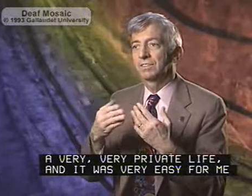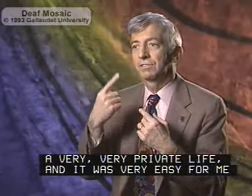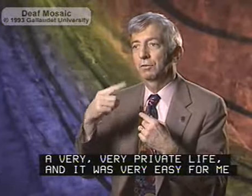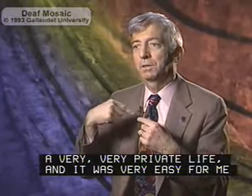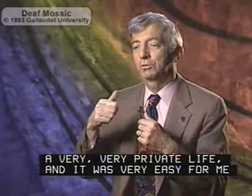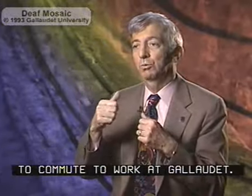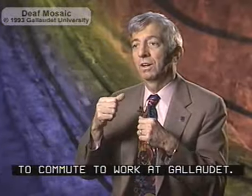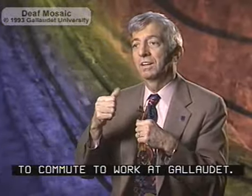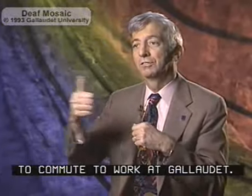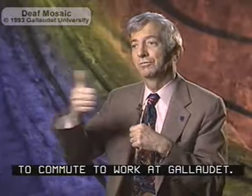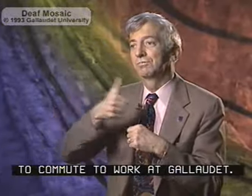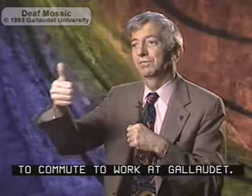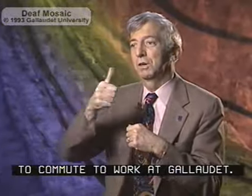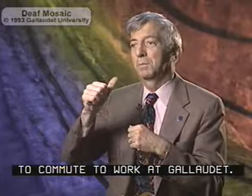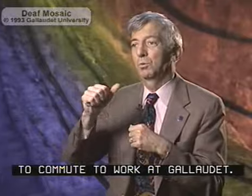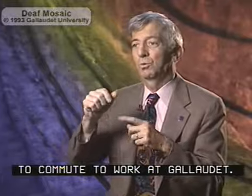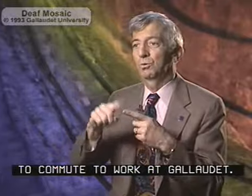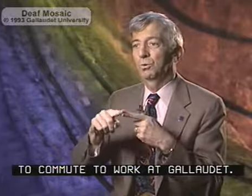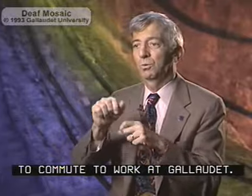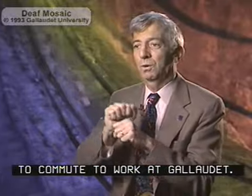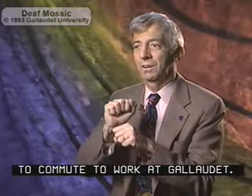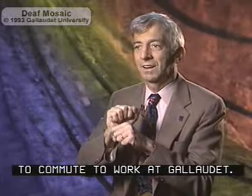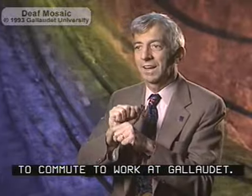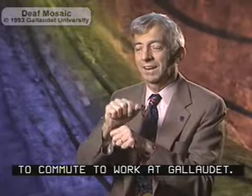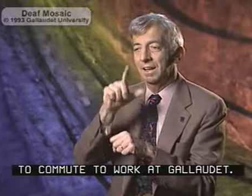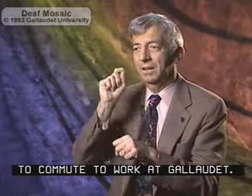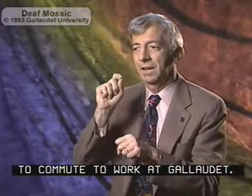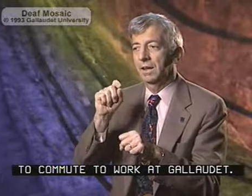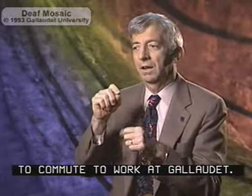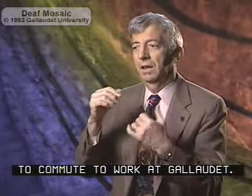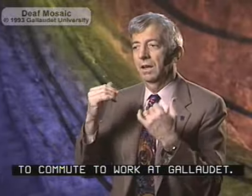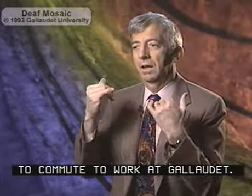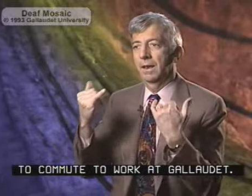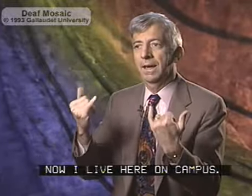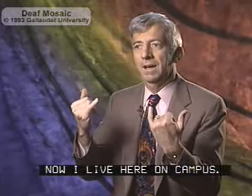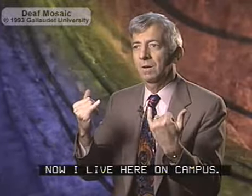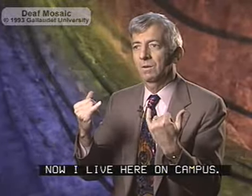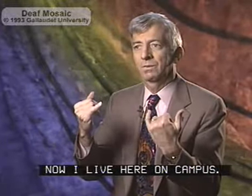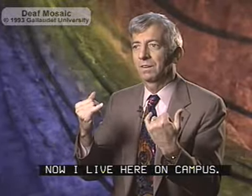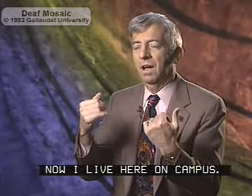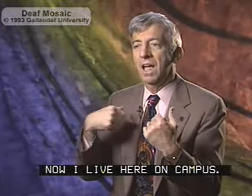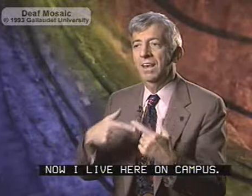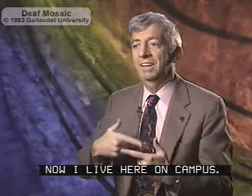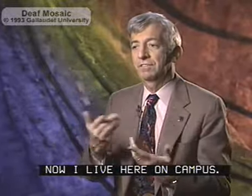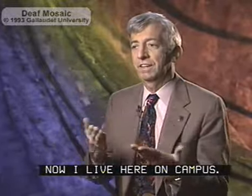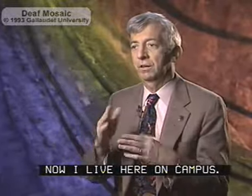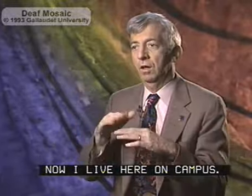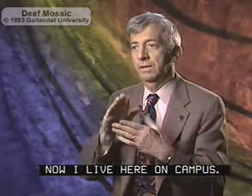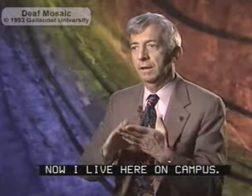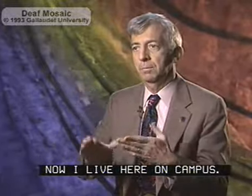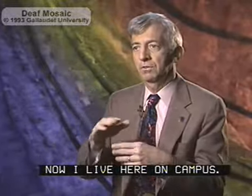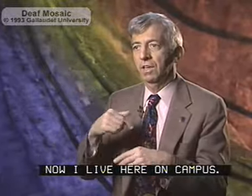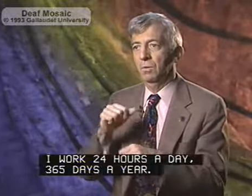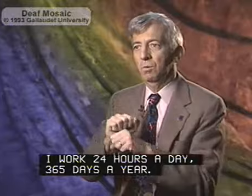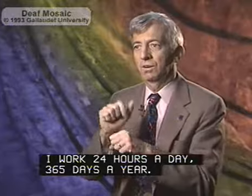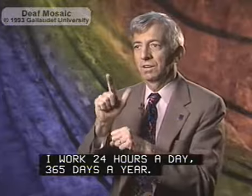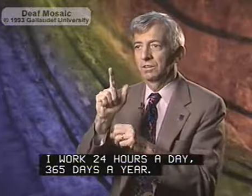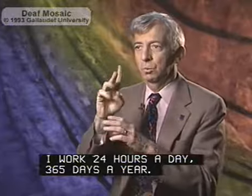for me to commute to work at Gallaudet. Now I live here on campus. I work